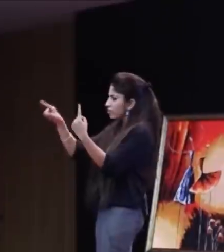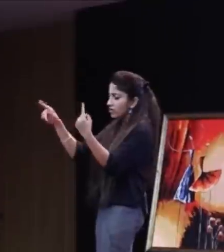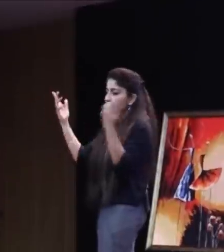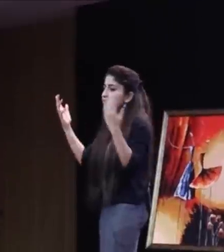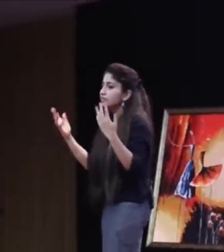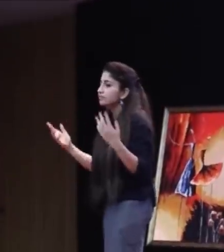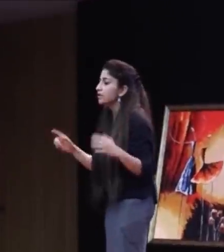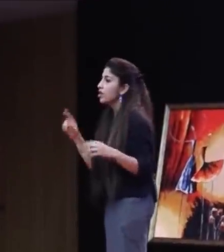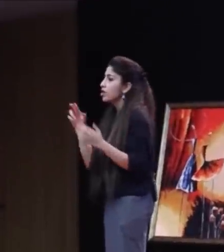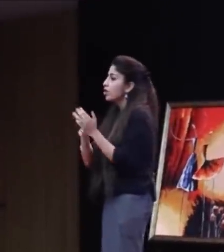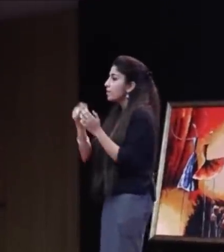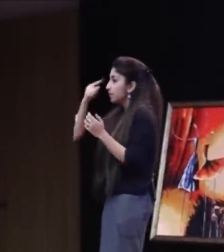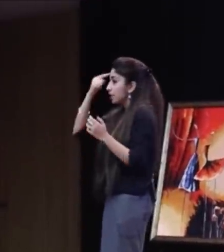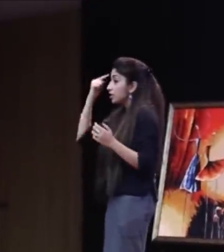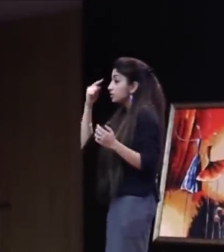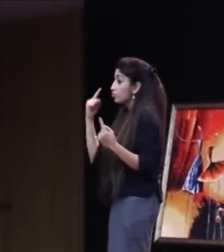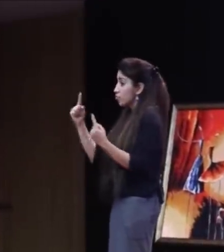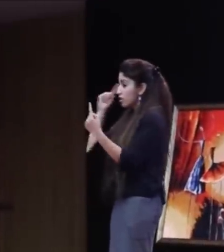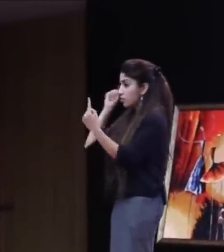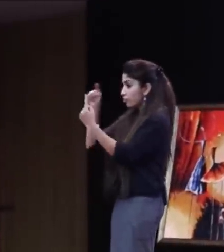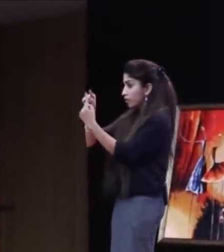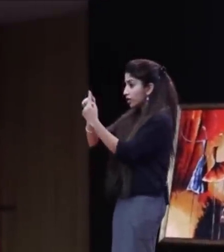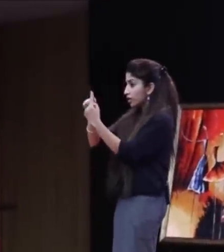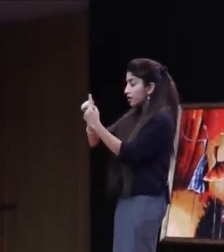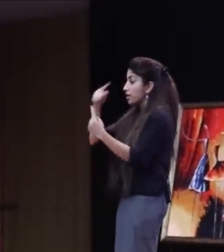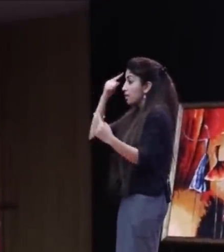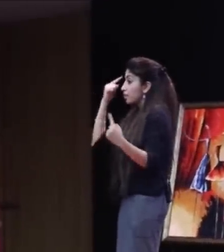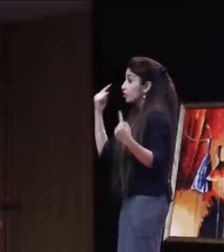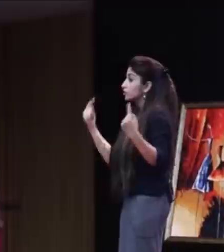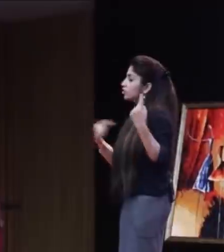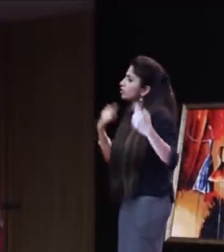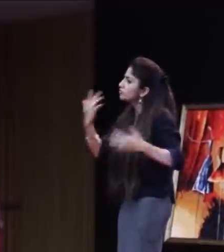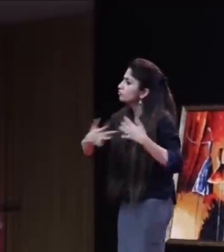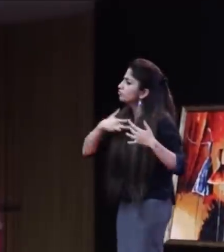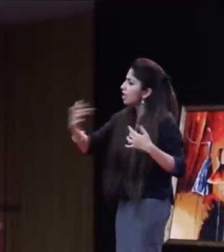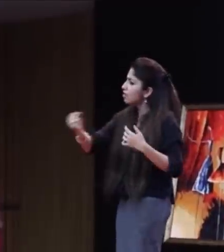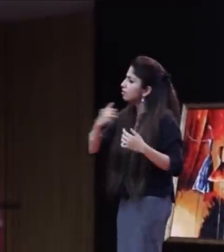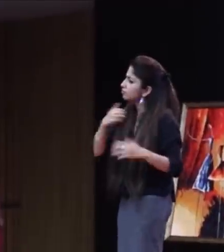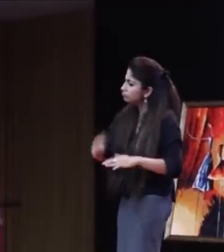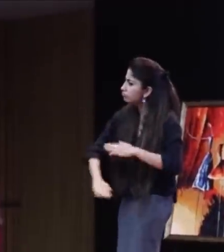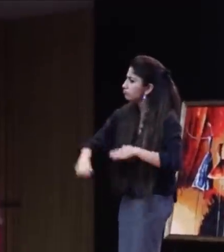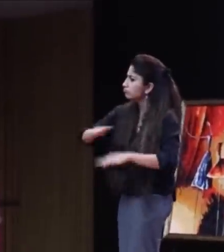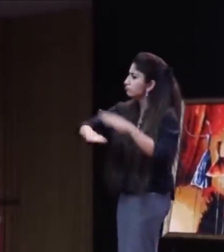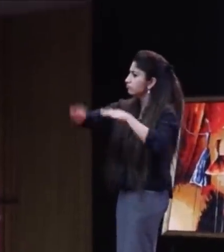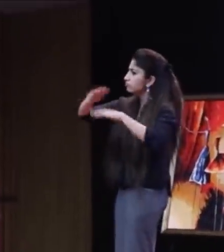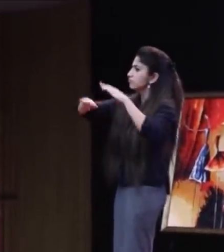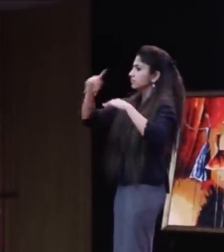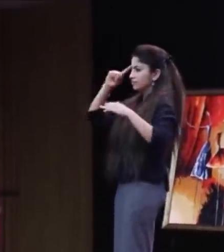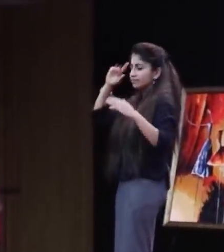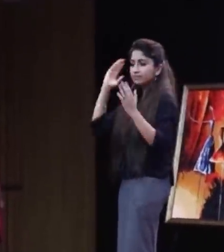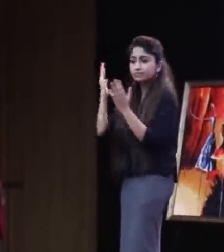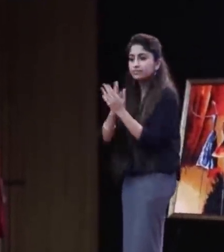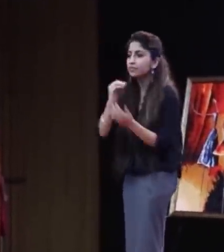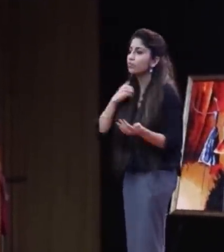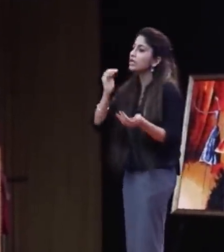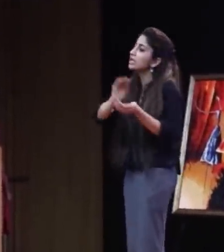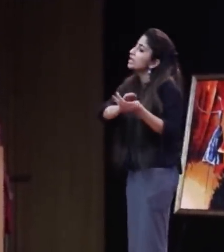Not only the point of view, but the way how it is so stubbornly health onto it's definitely one